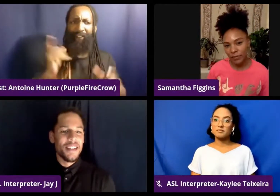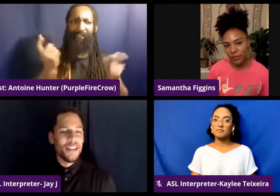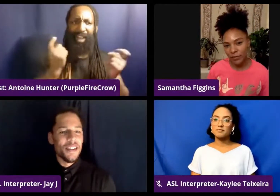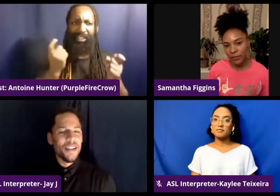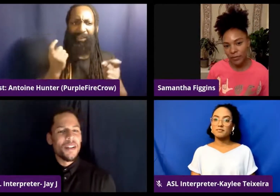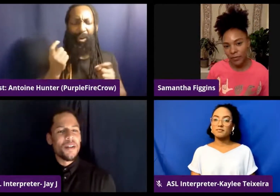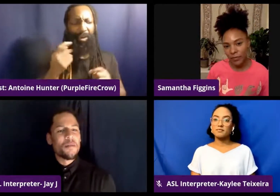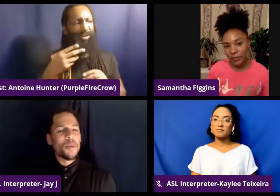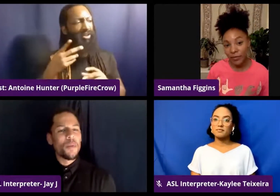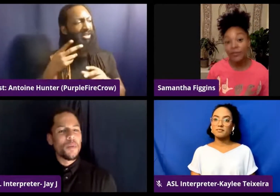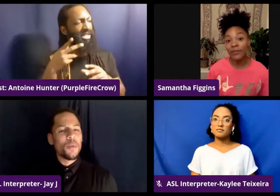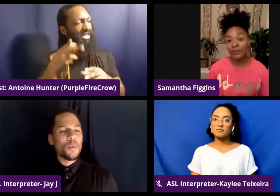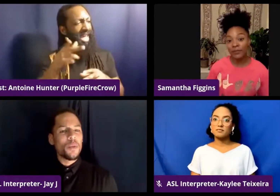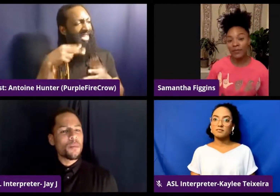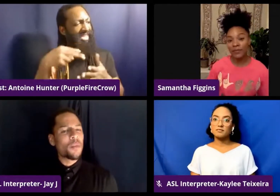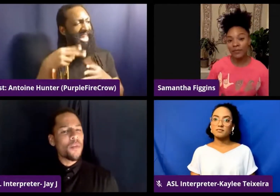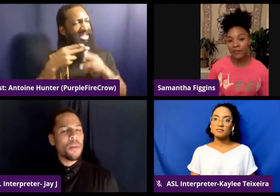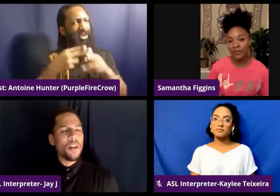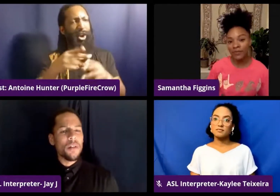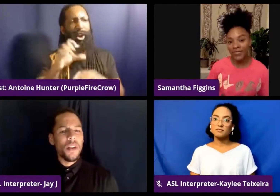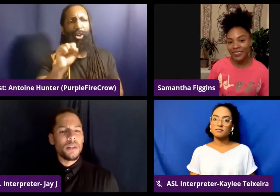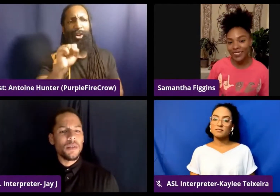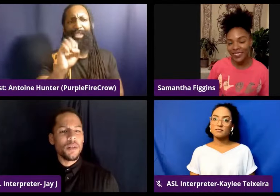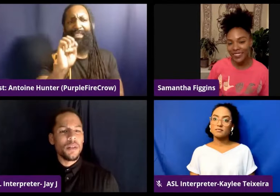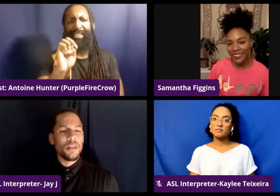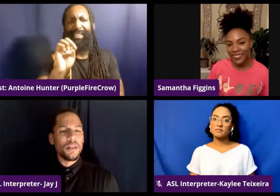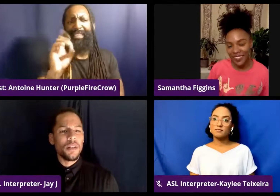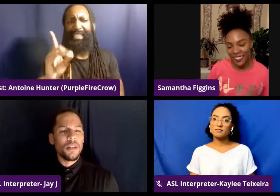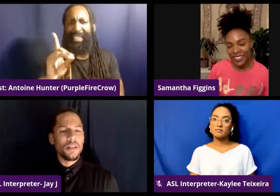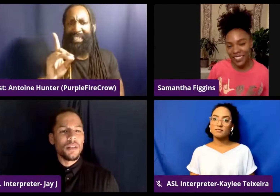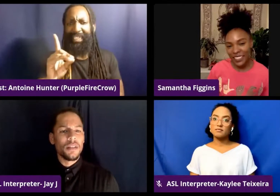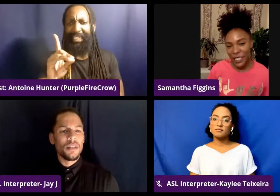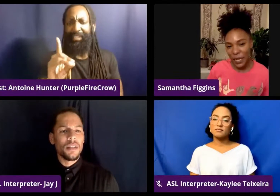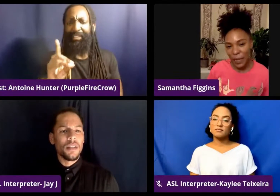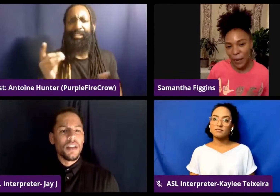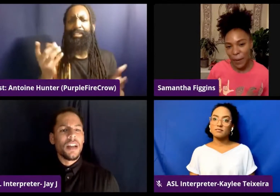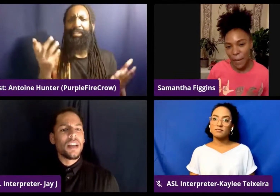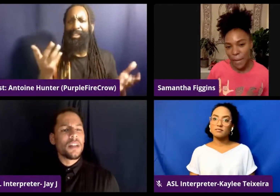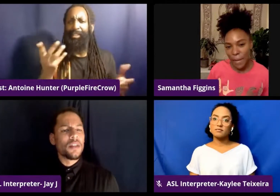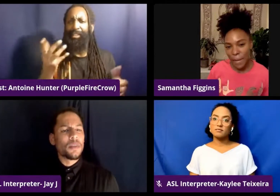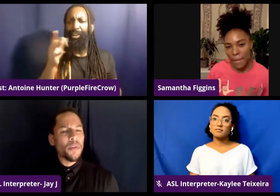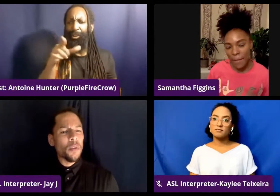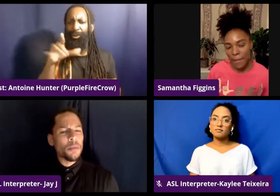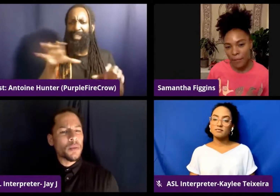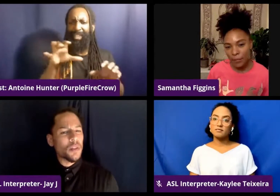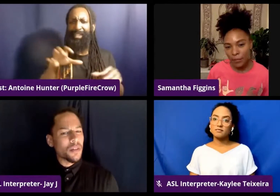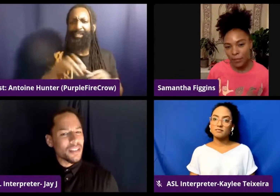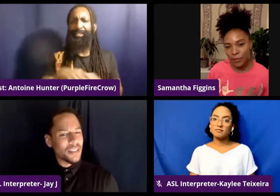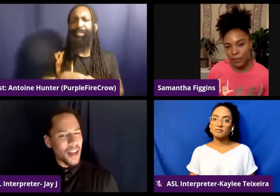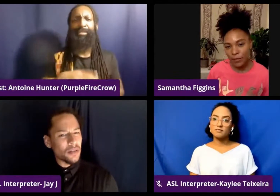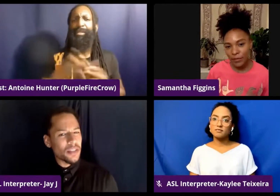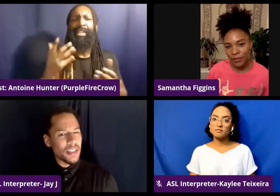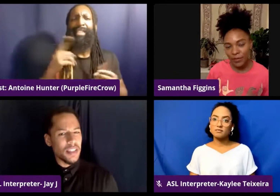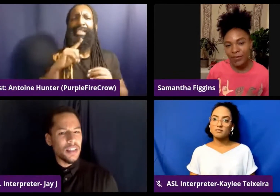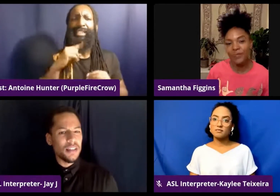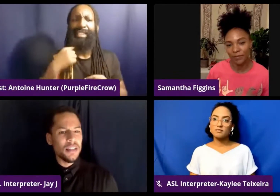Performing on a festival. Performing at our festival. And your performance was titled Seed.